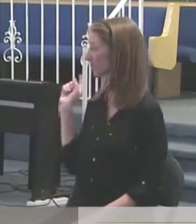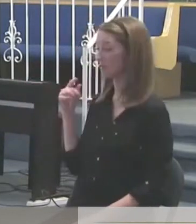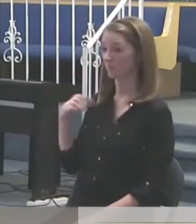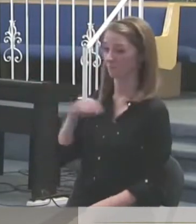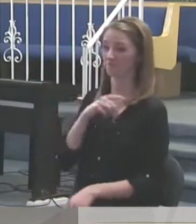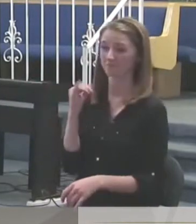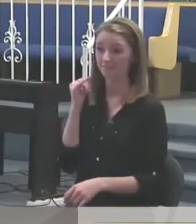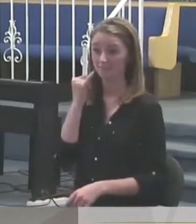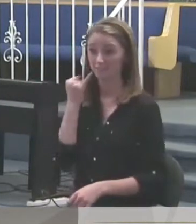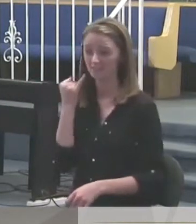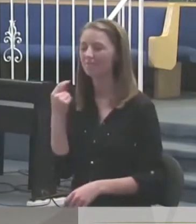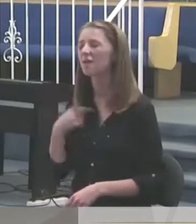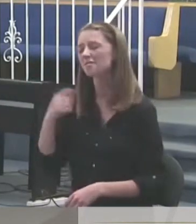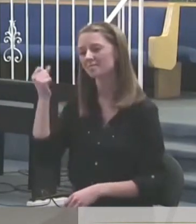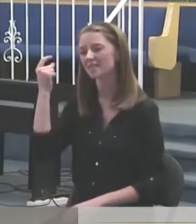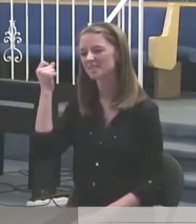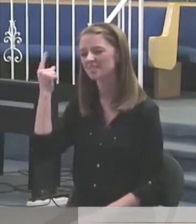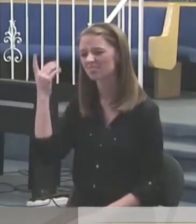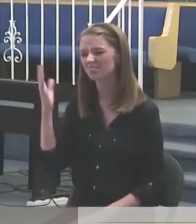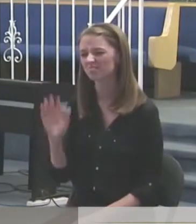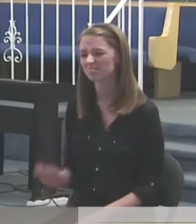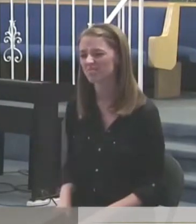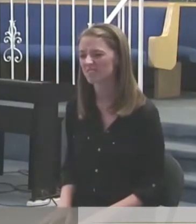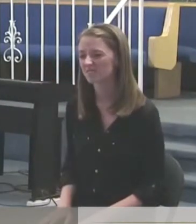I understand that.